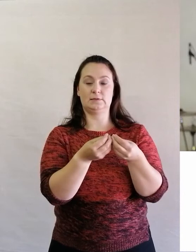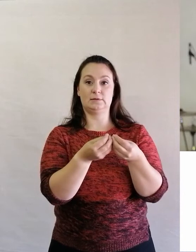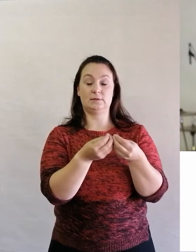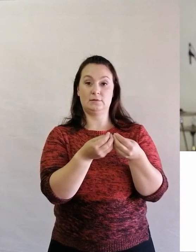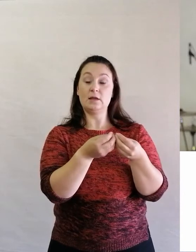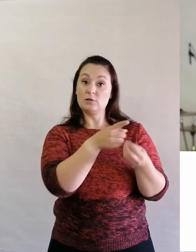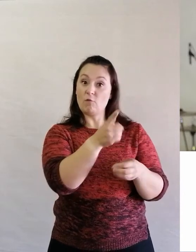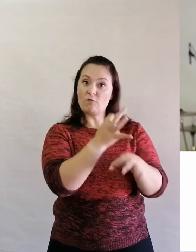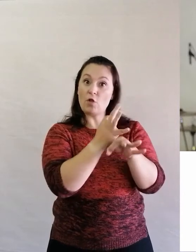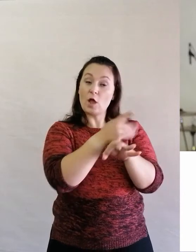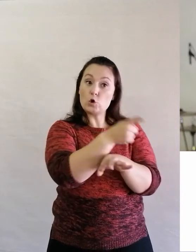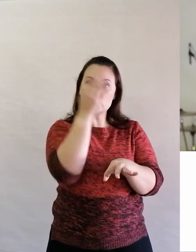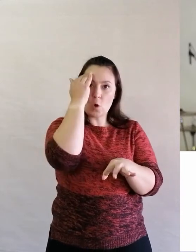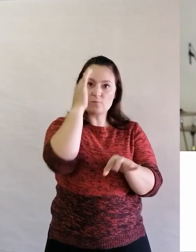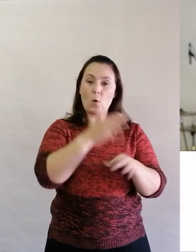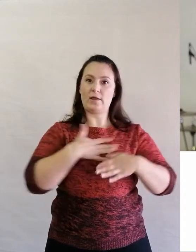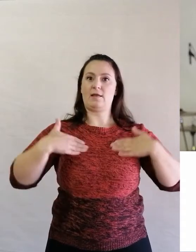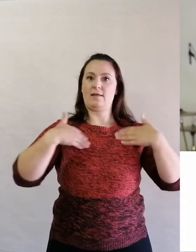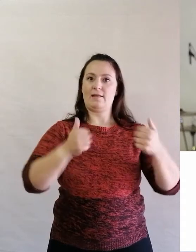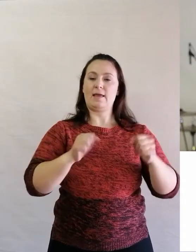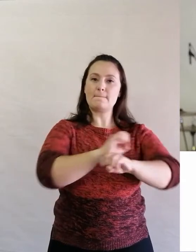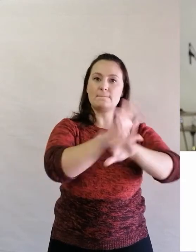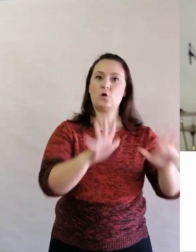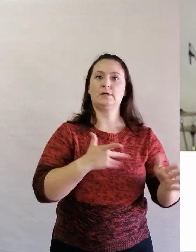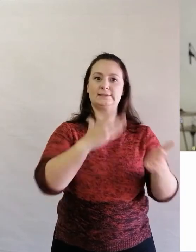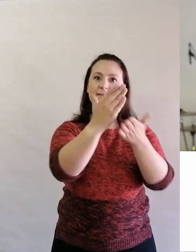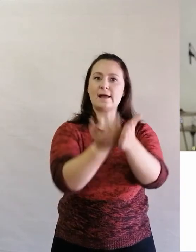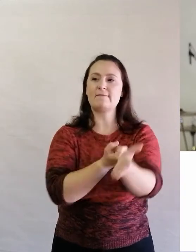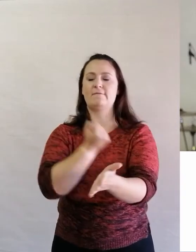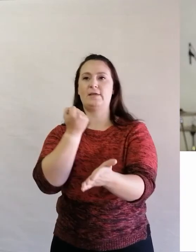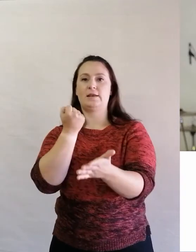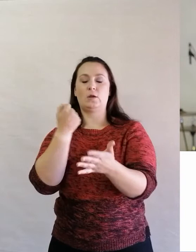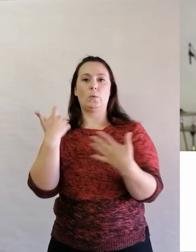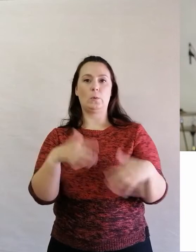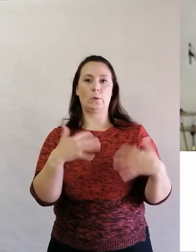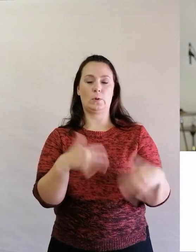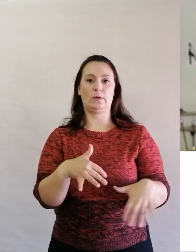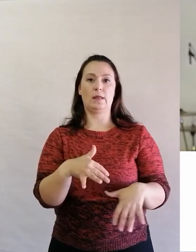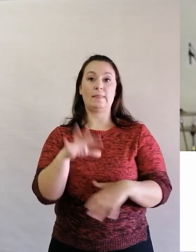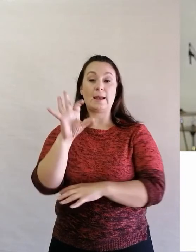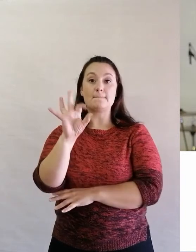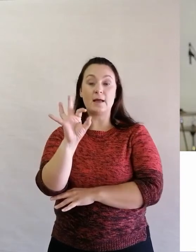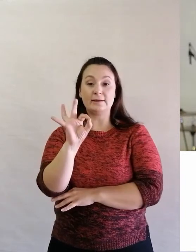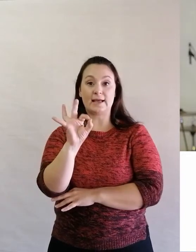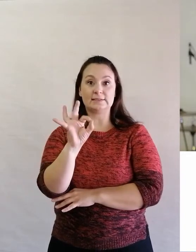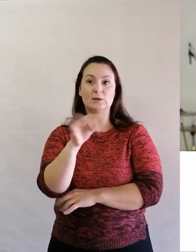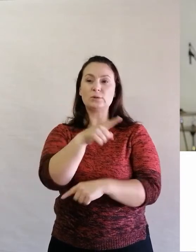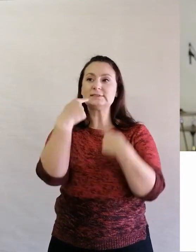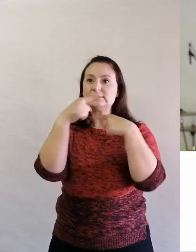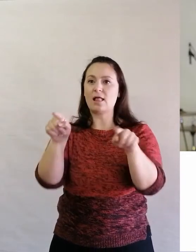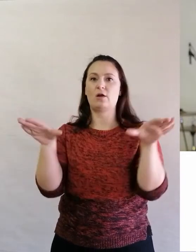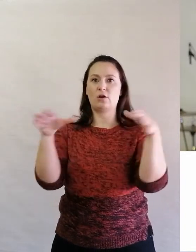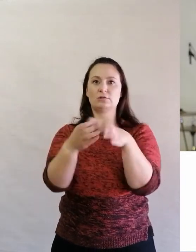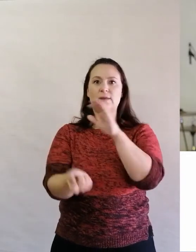known in Durban for healing miracles and radical salvations and that. And on Mondays at school, he would tell the class,